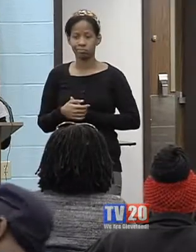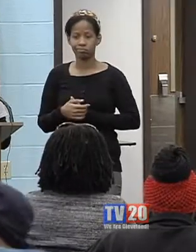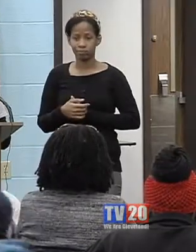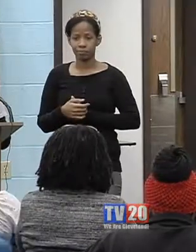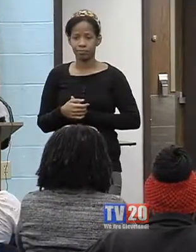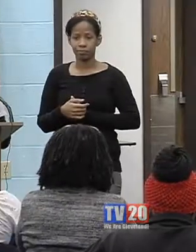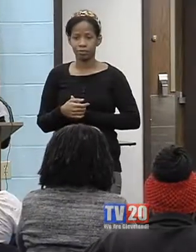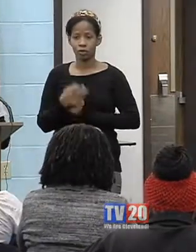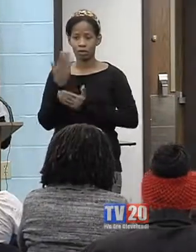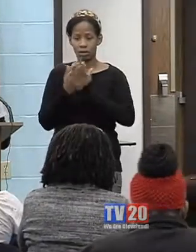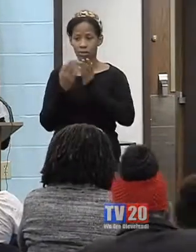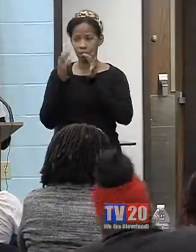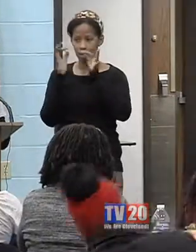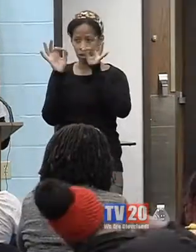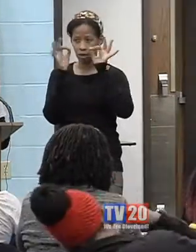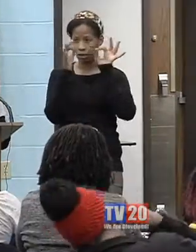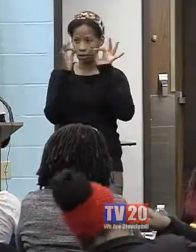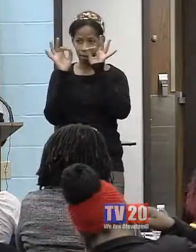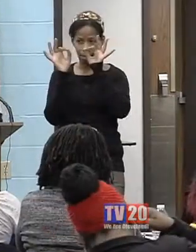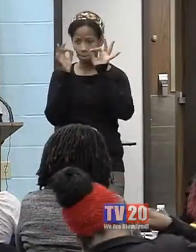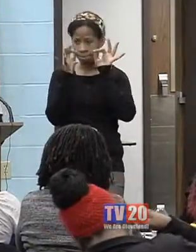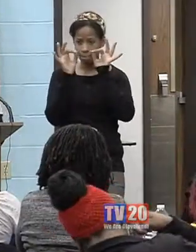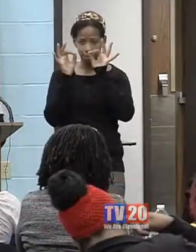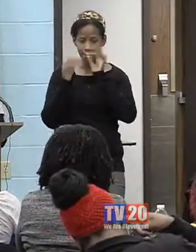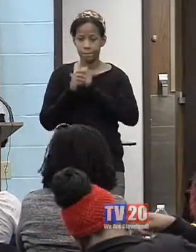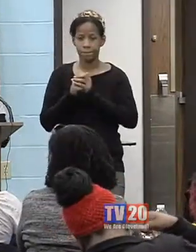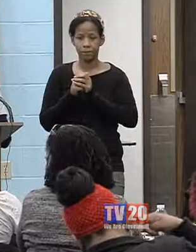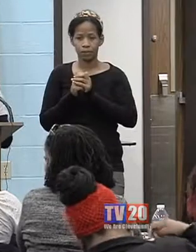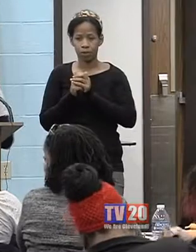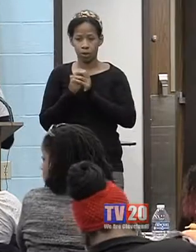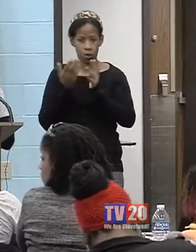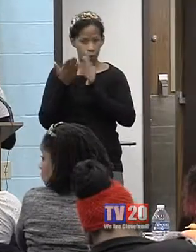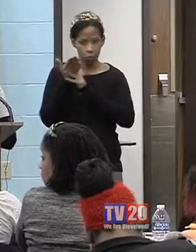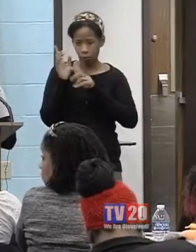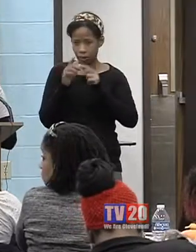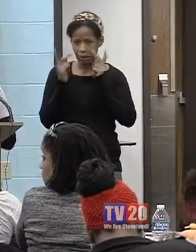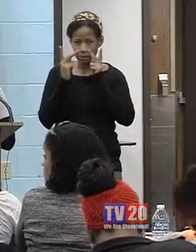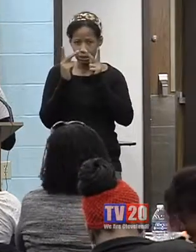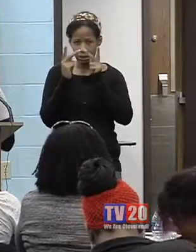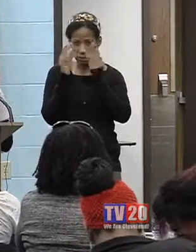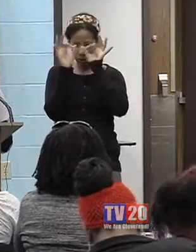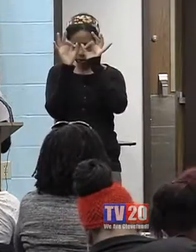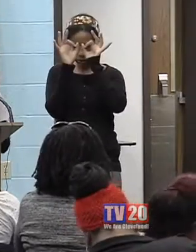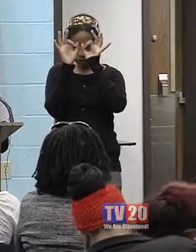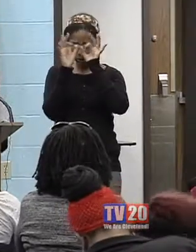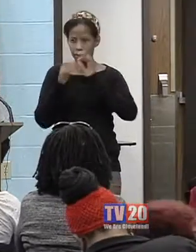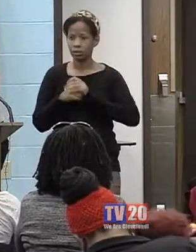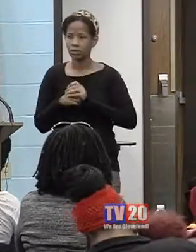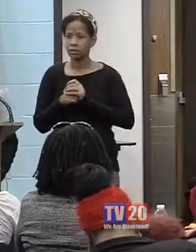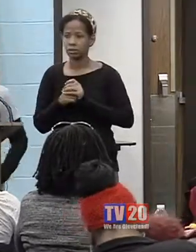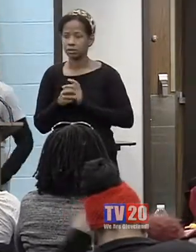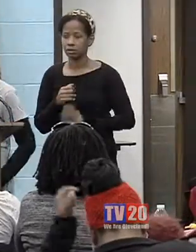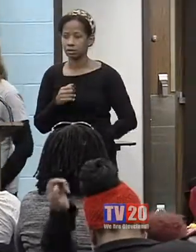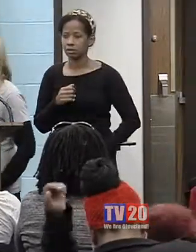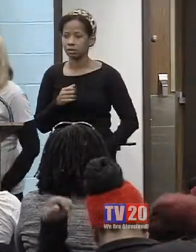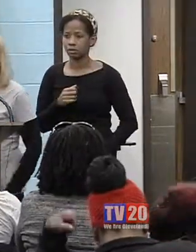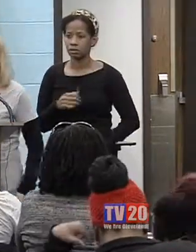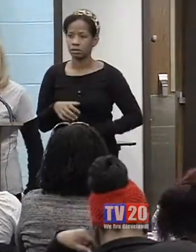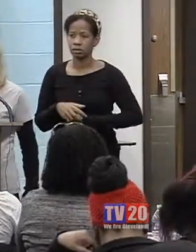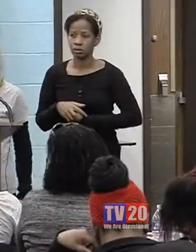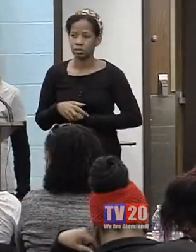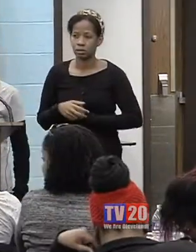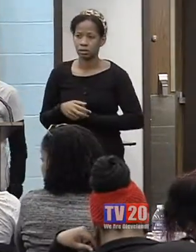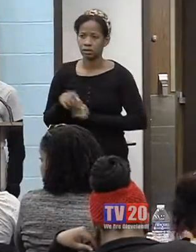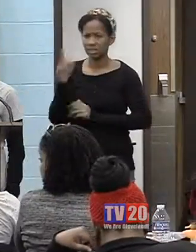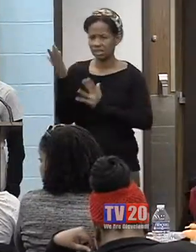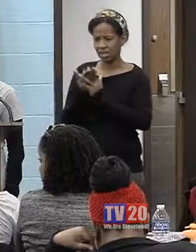the periphery, or maybe you only have tunnel vision. So it just depends upon the person.